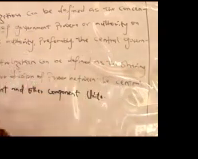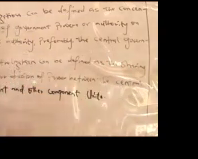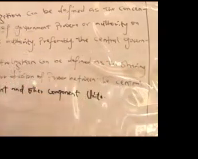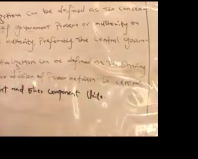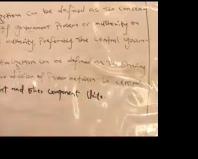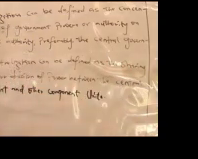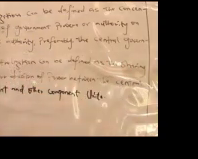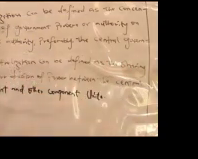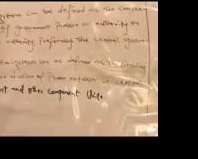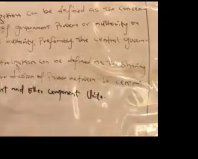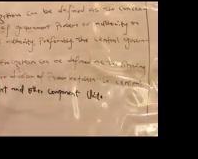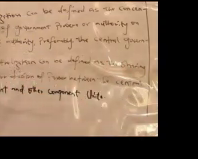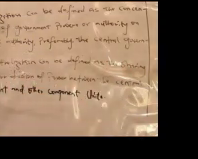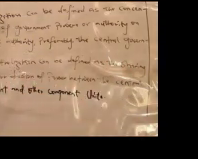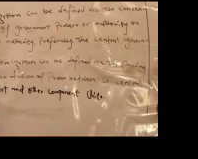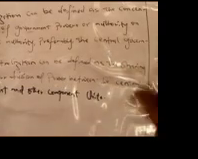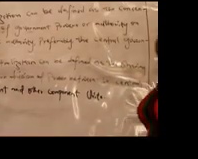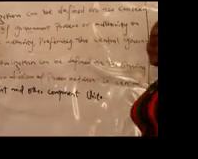Okay.